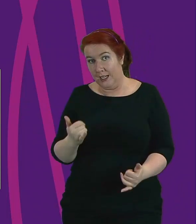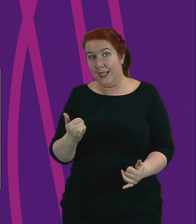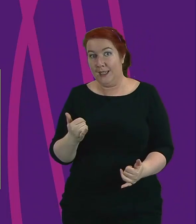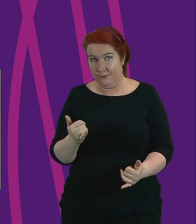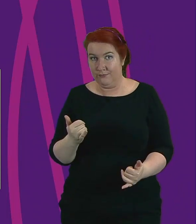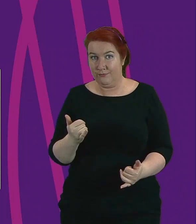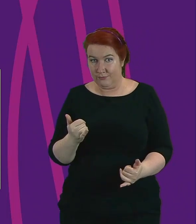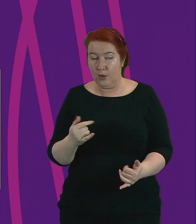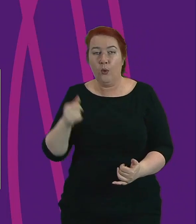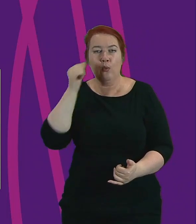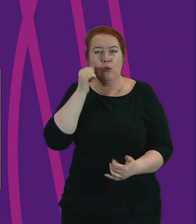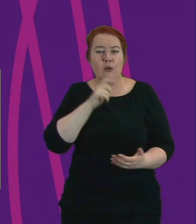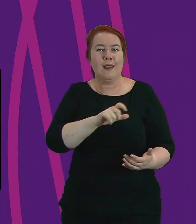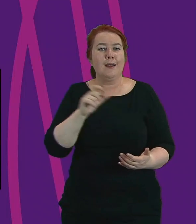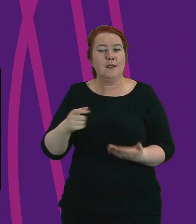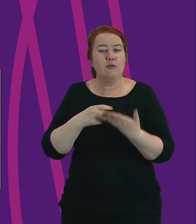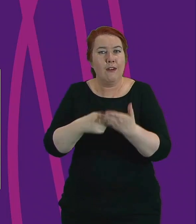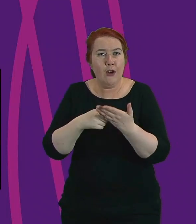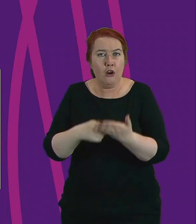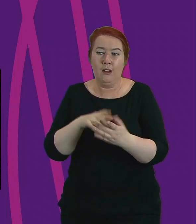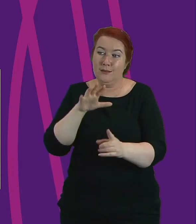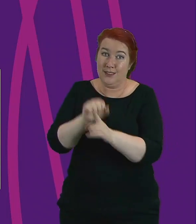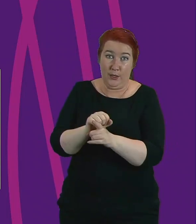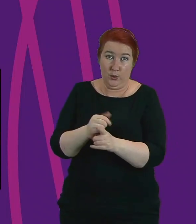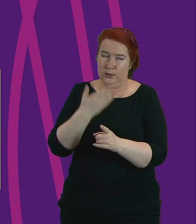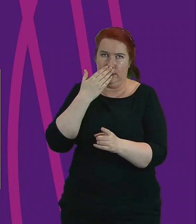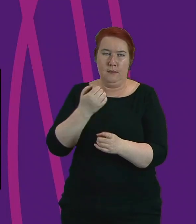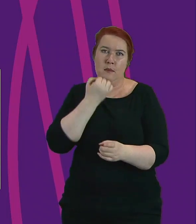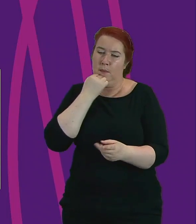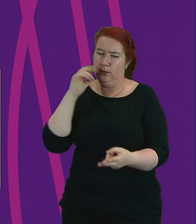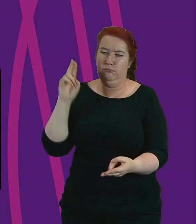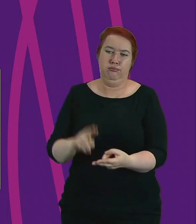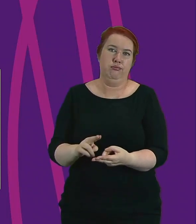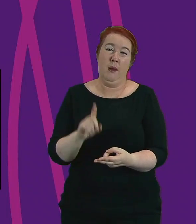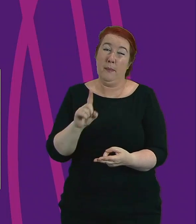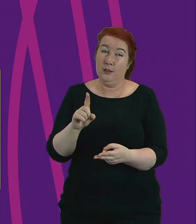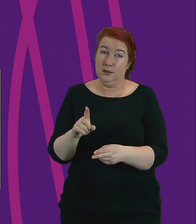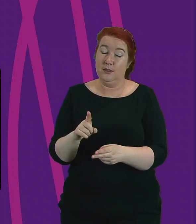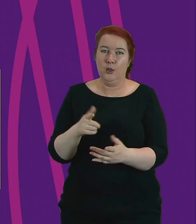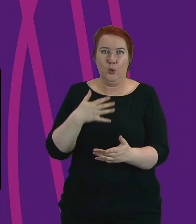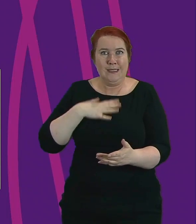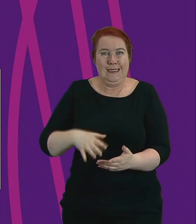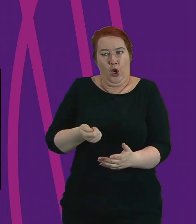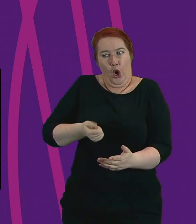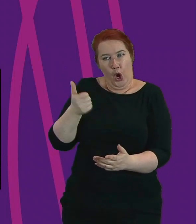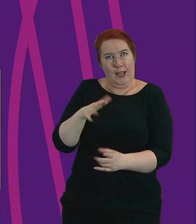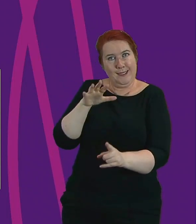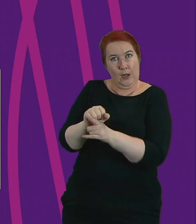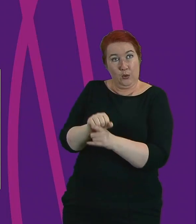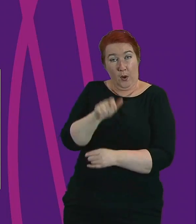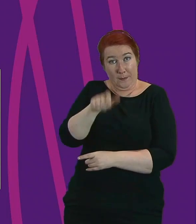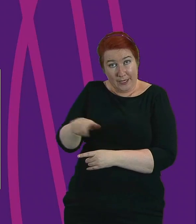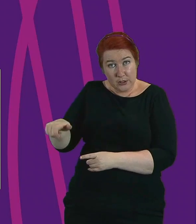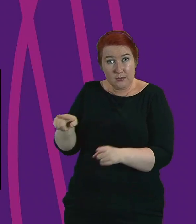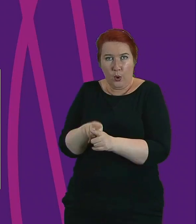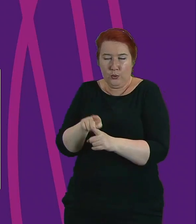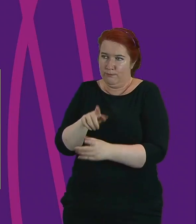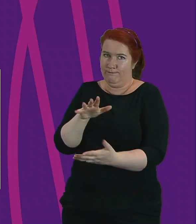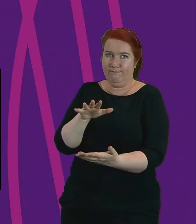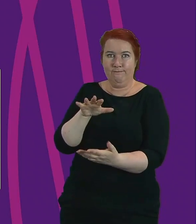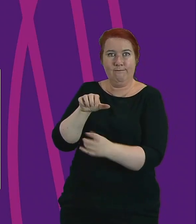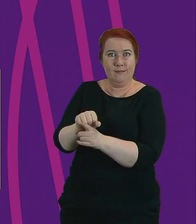cancer referral and diagnosis have dropped off a cliff. The long-term impact of missing an early diagnosis, both for these patients and ultimately for